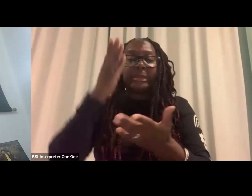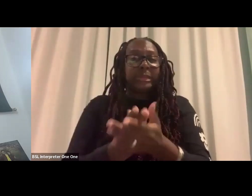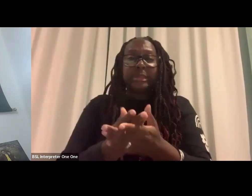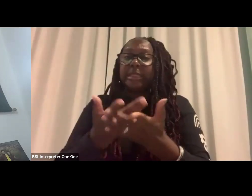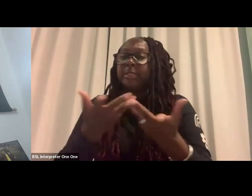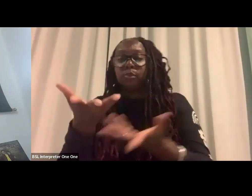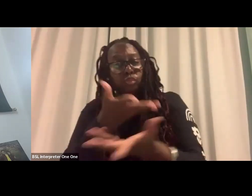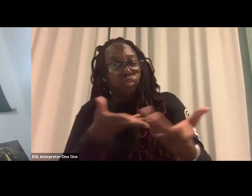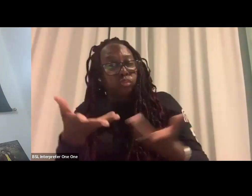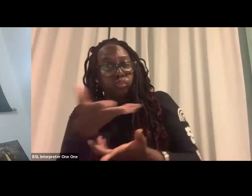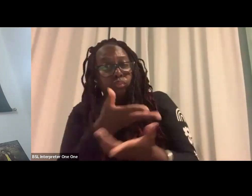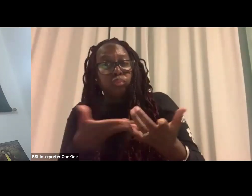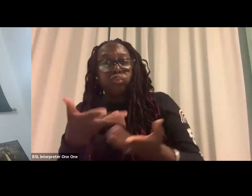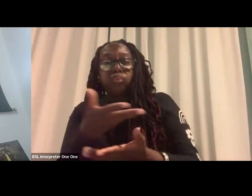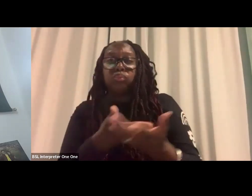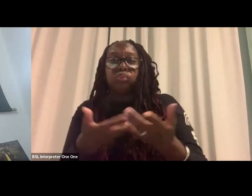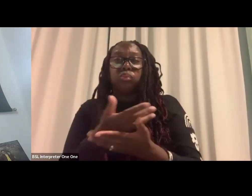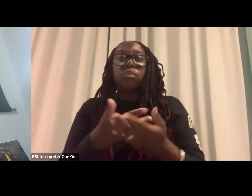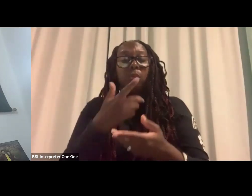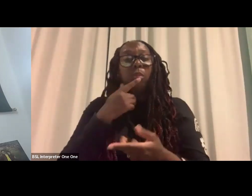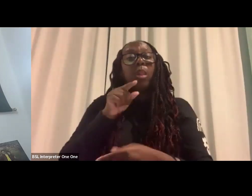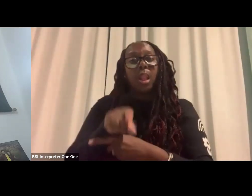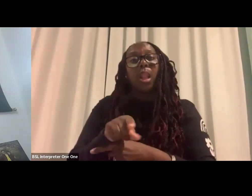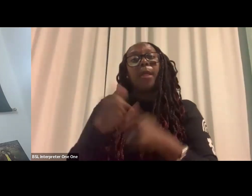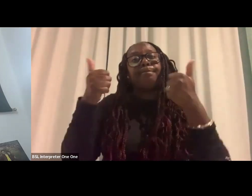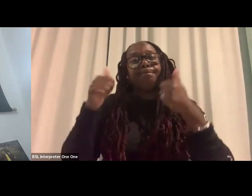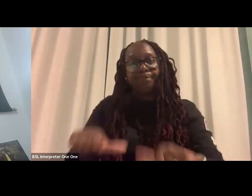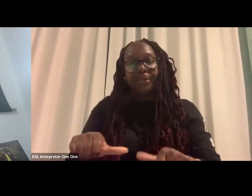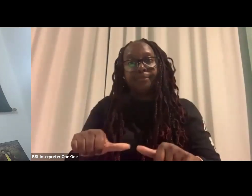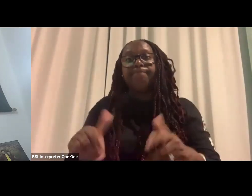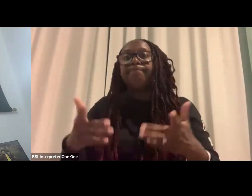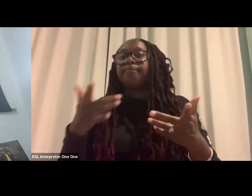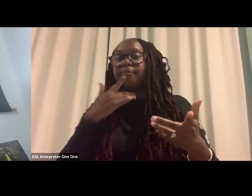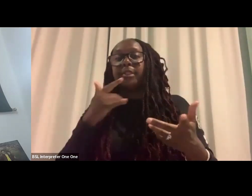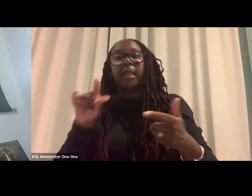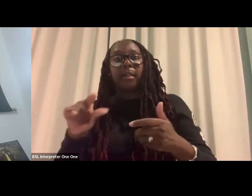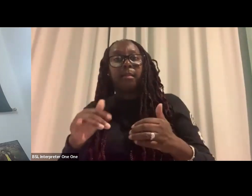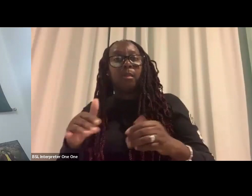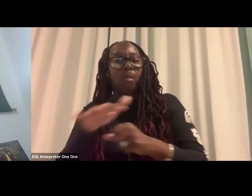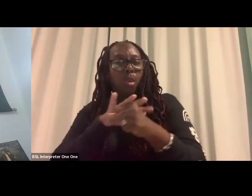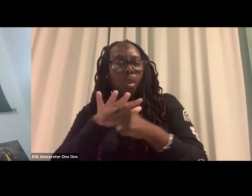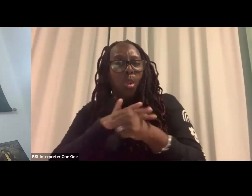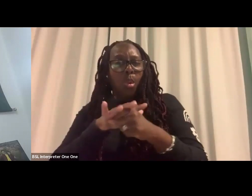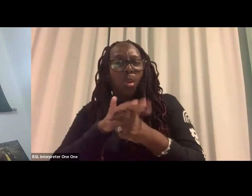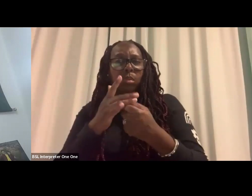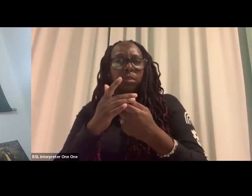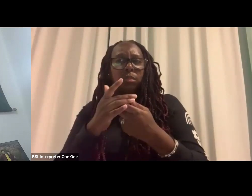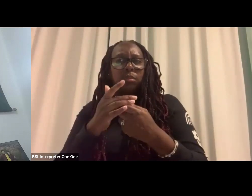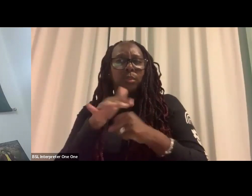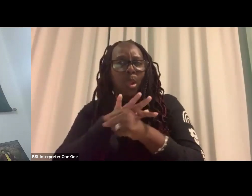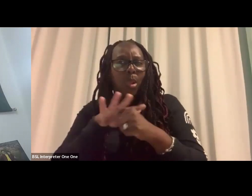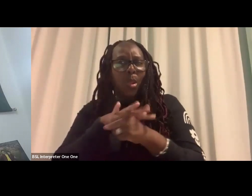their community plans and policy will be framed at that local level, and then that local level will